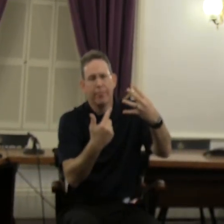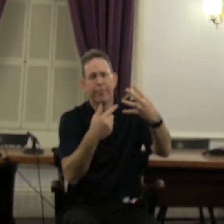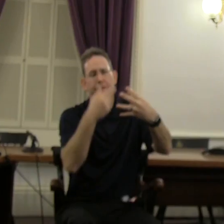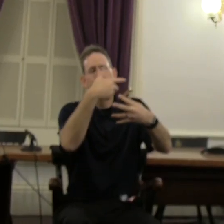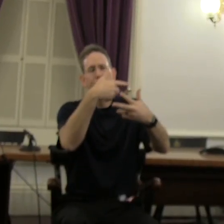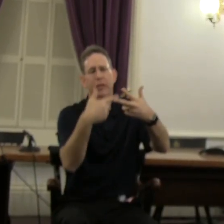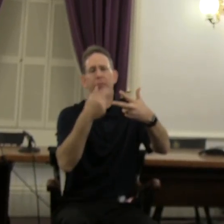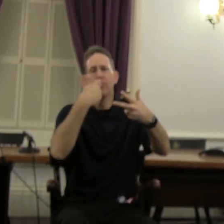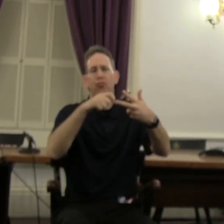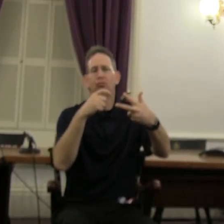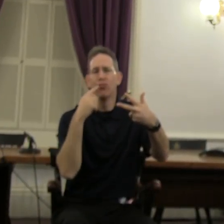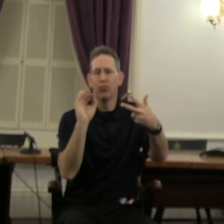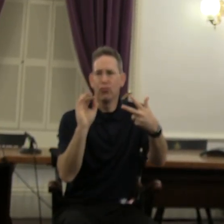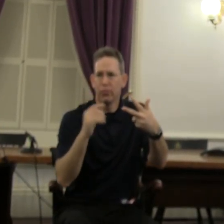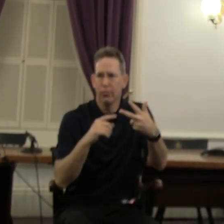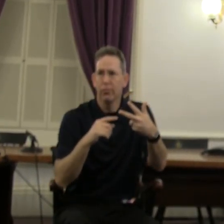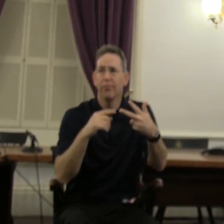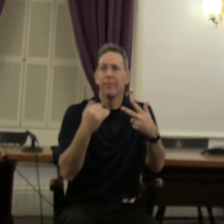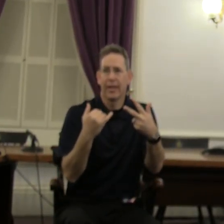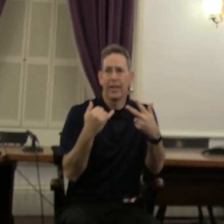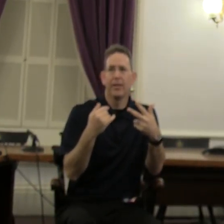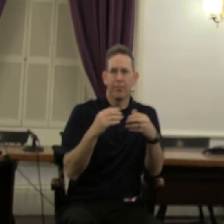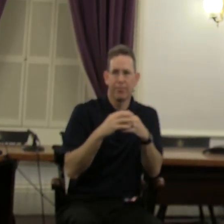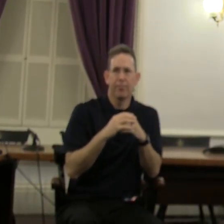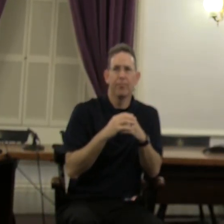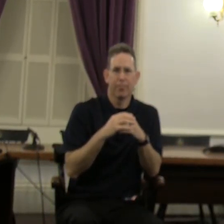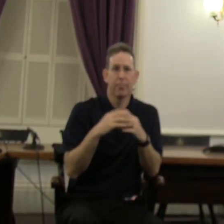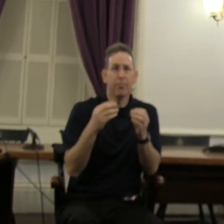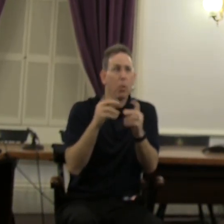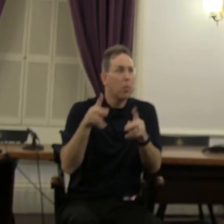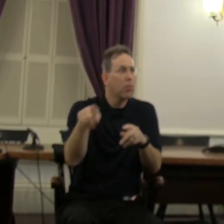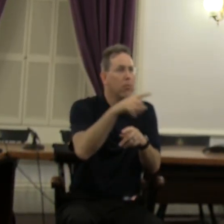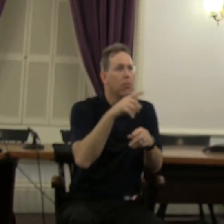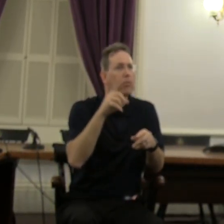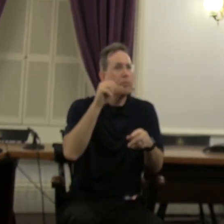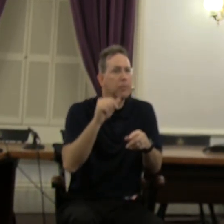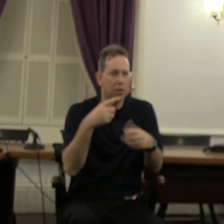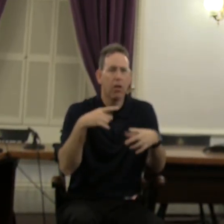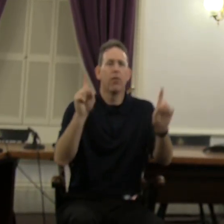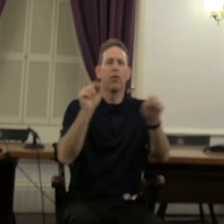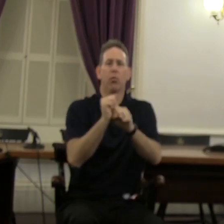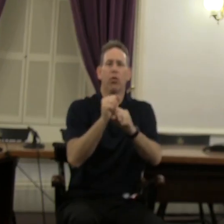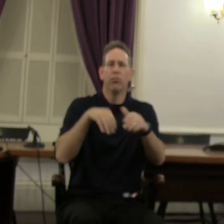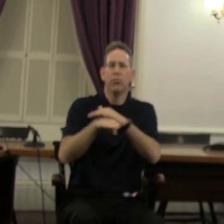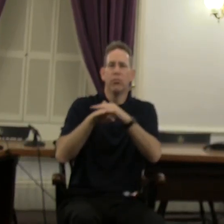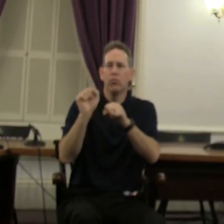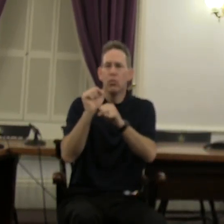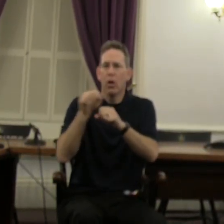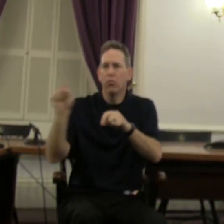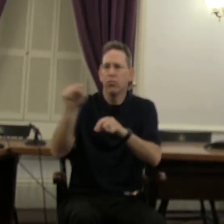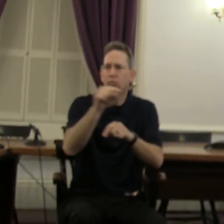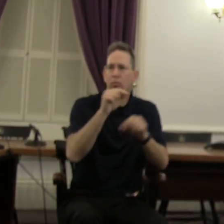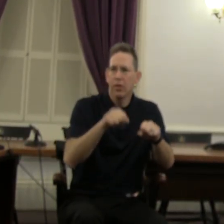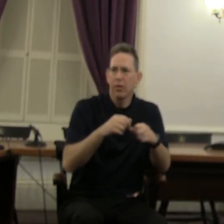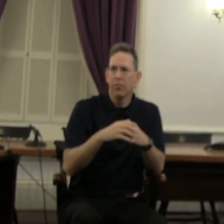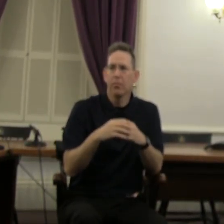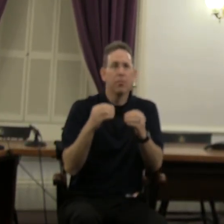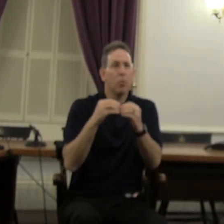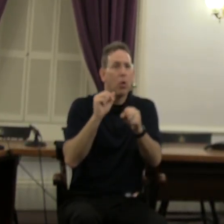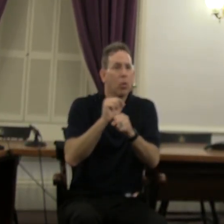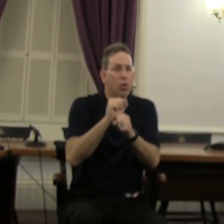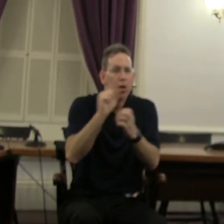with multi-partisan support, three of the four changes came to fruition. These changes